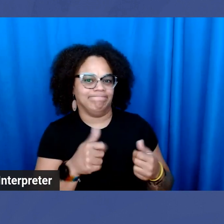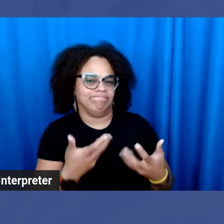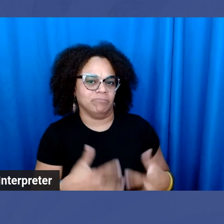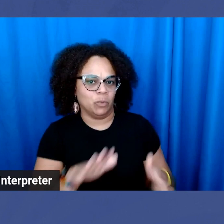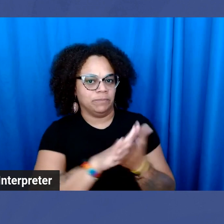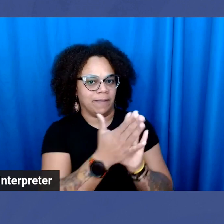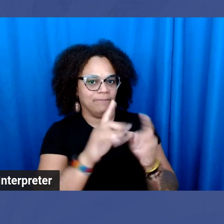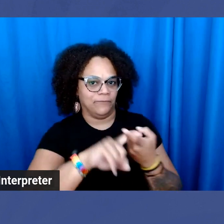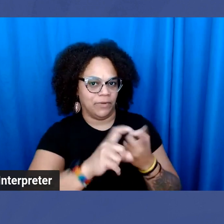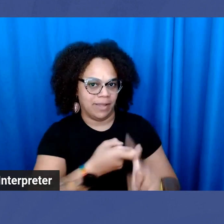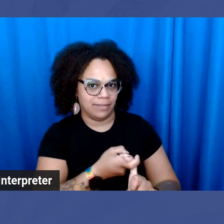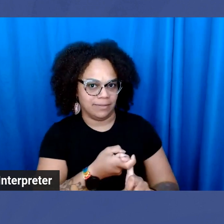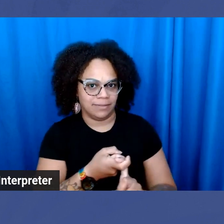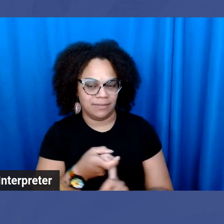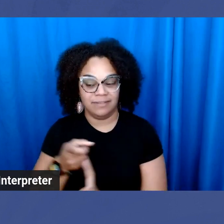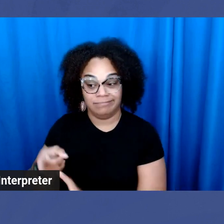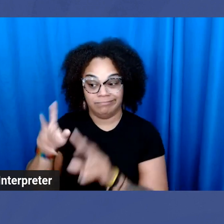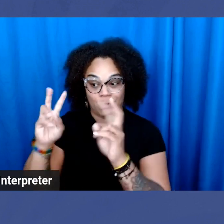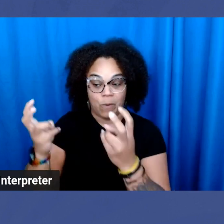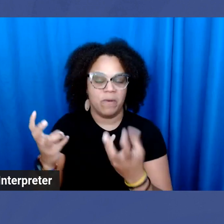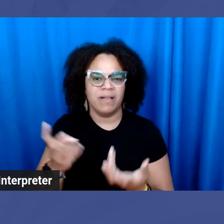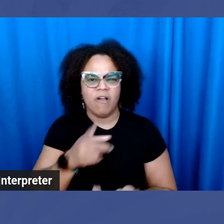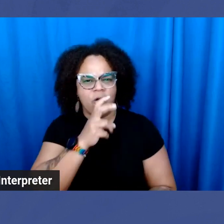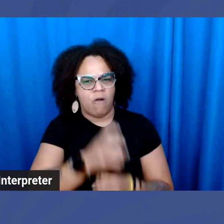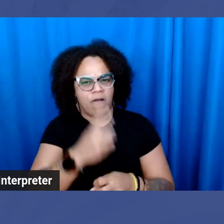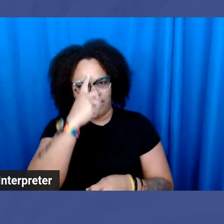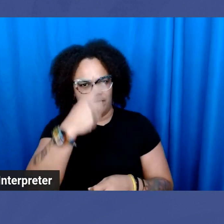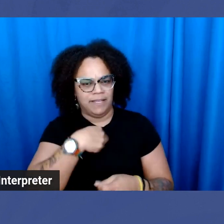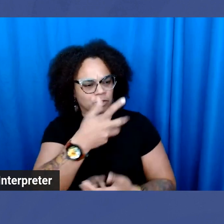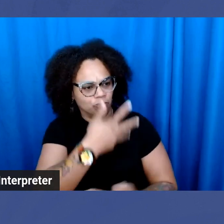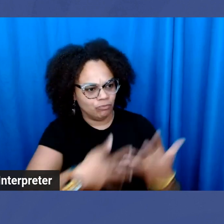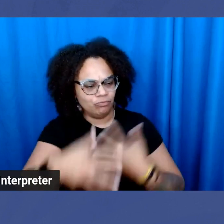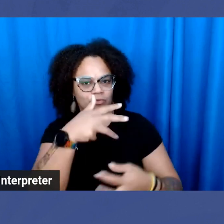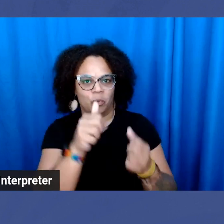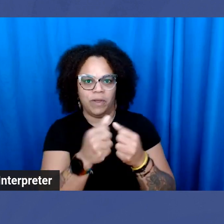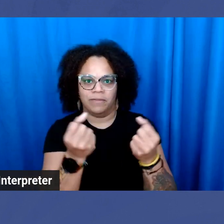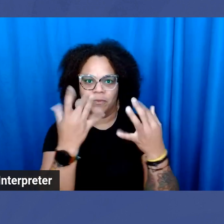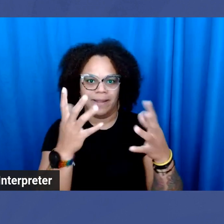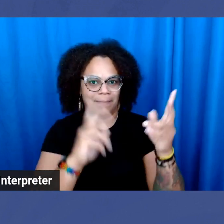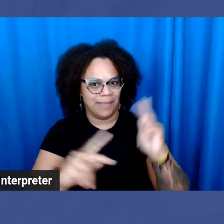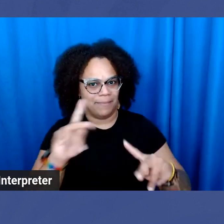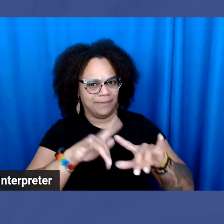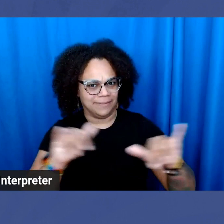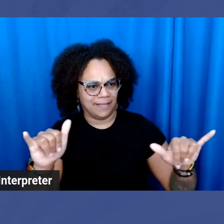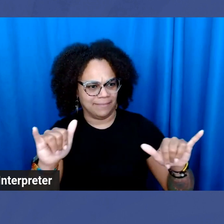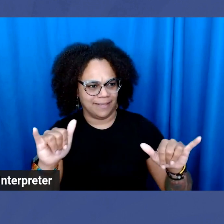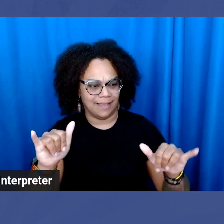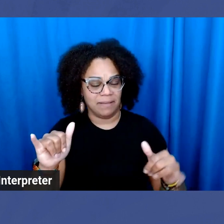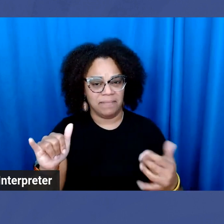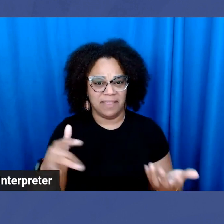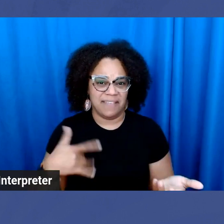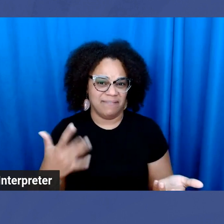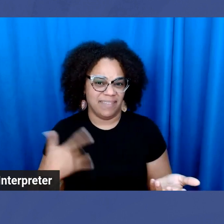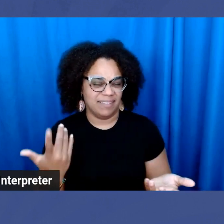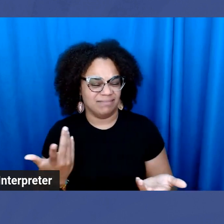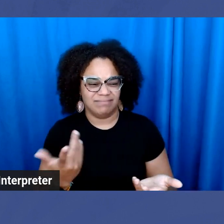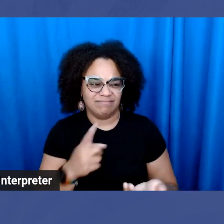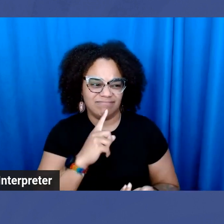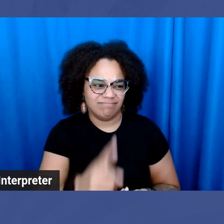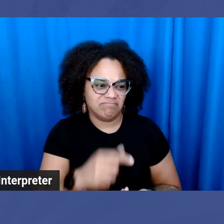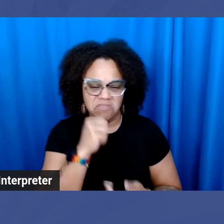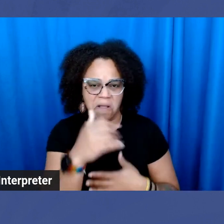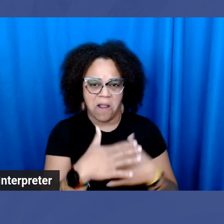for me to be around so many people at once. I guess overall, I was pretty uncomfortable around everyone for the most